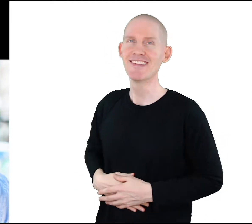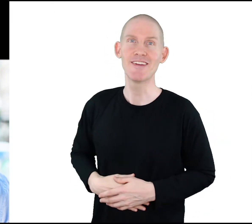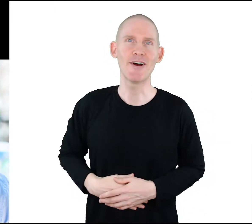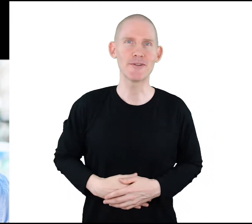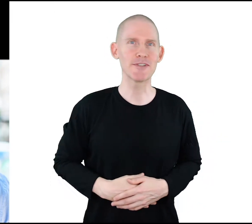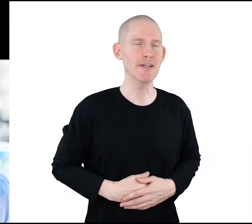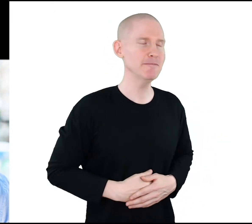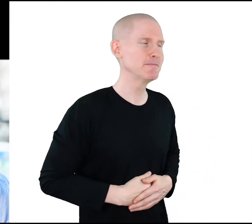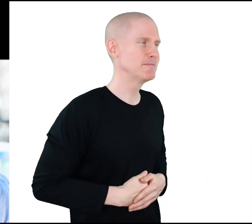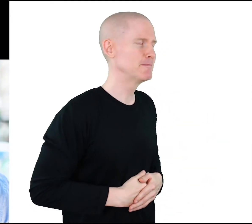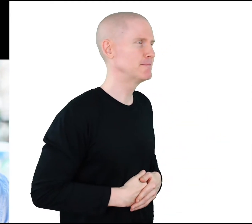Other side.